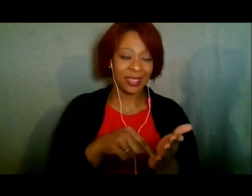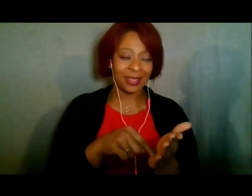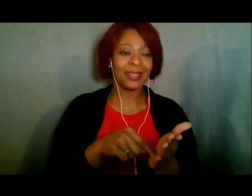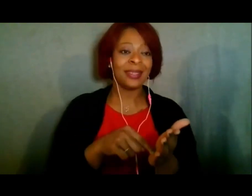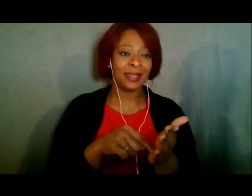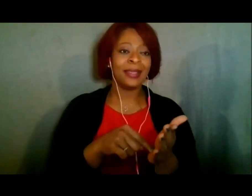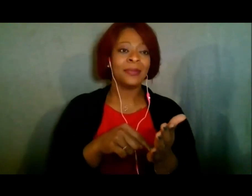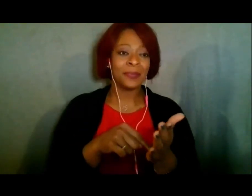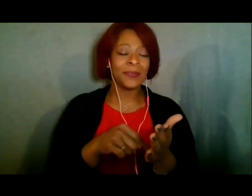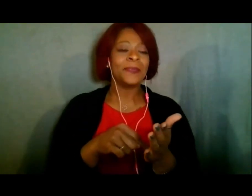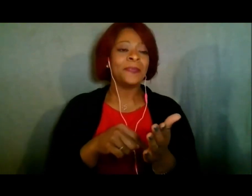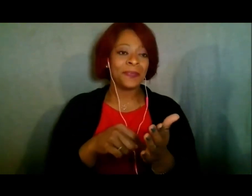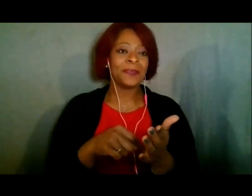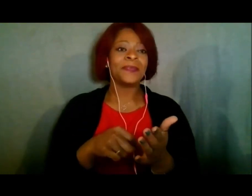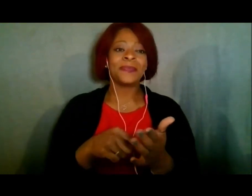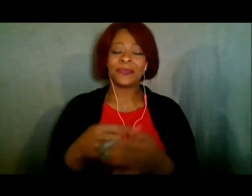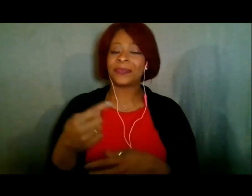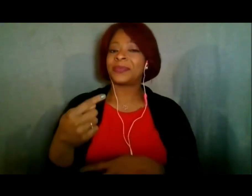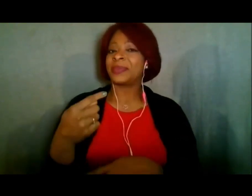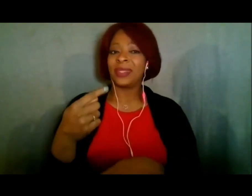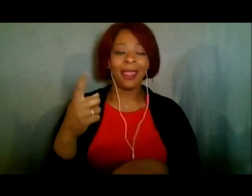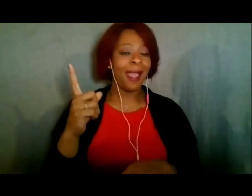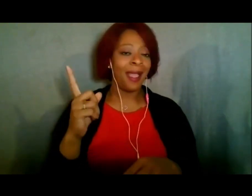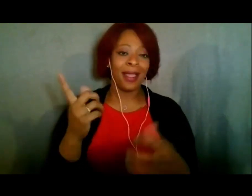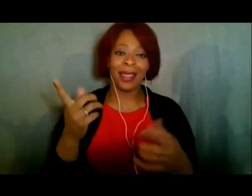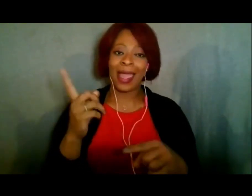And so I cannot,